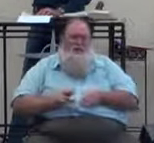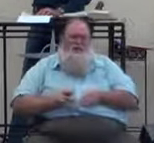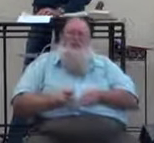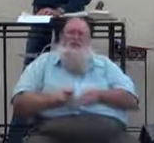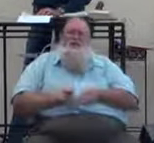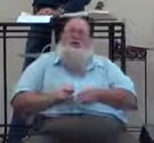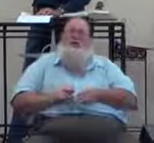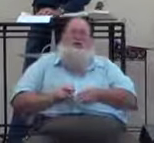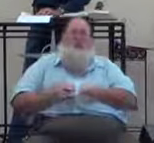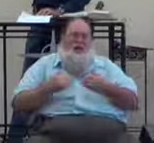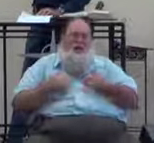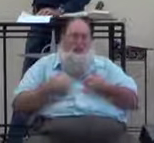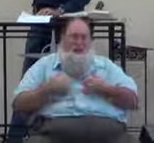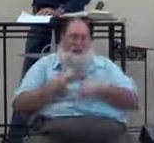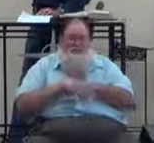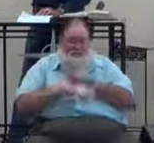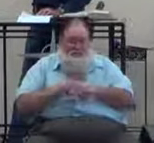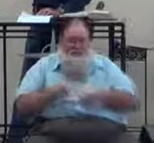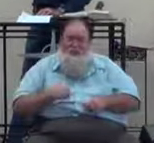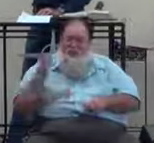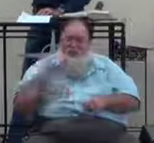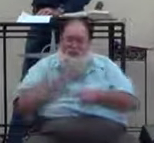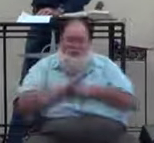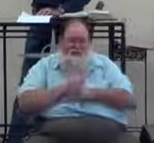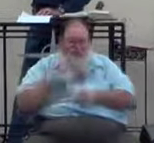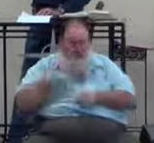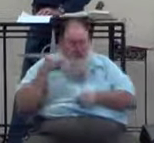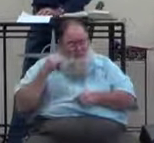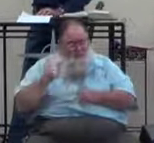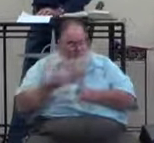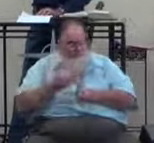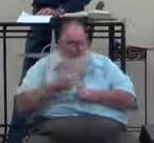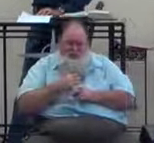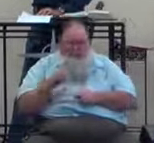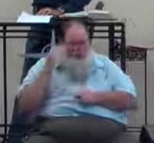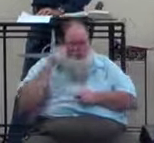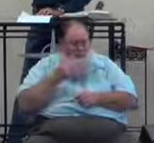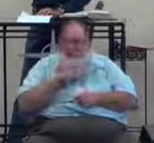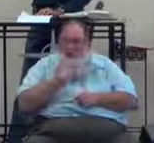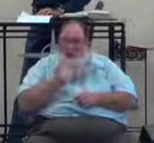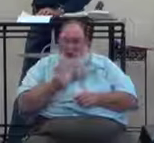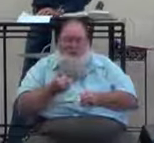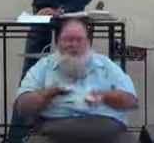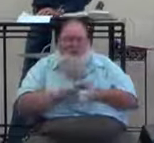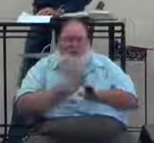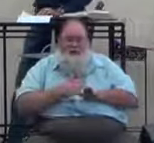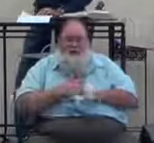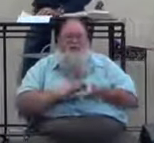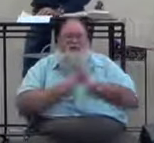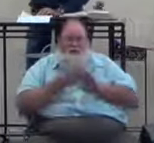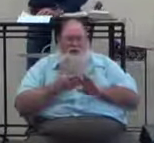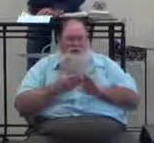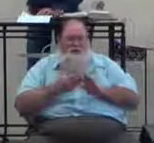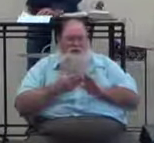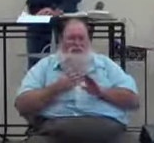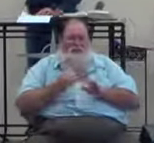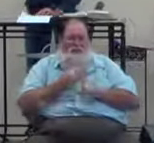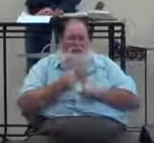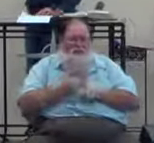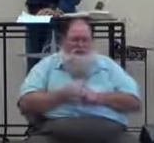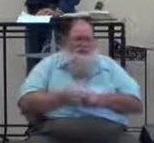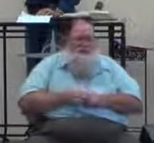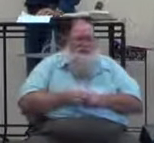us that if I was persecuted, why would you not be for my name's sake? God brings about great